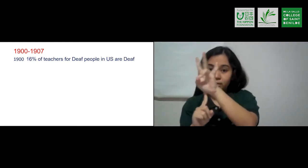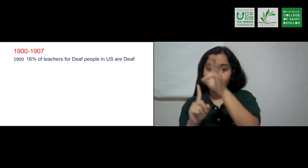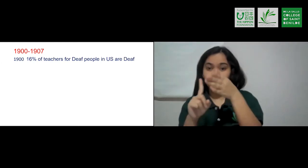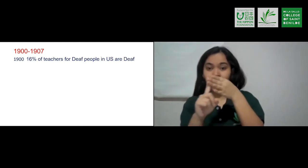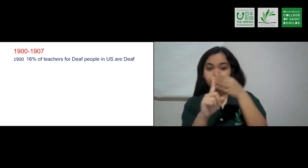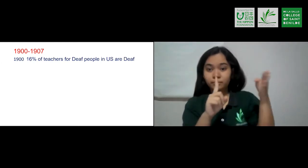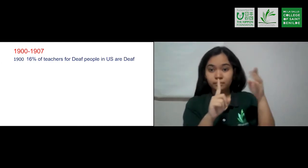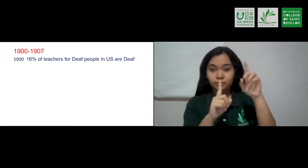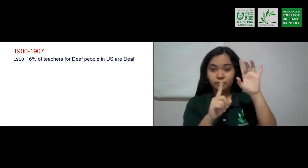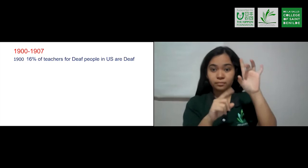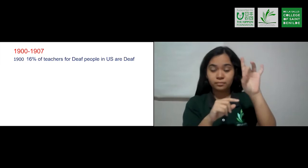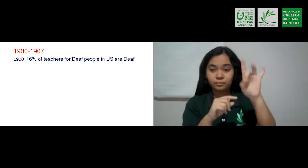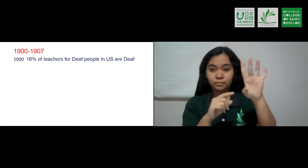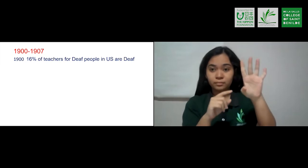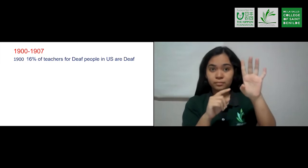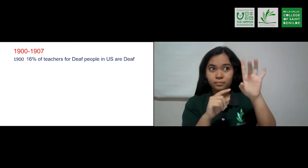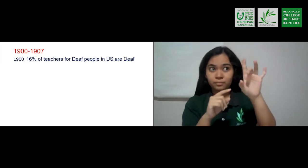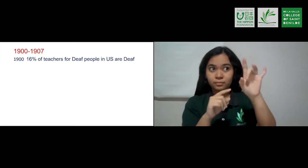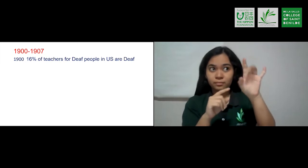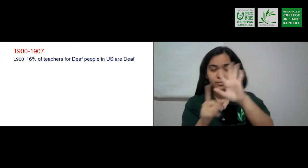So in 1867 to